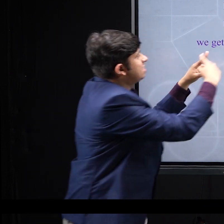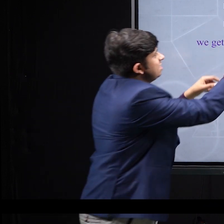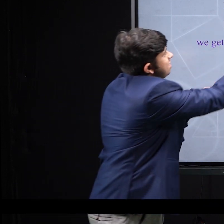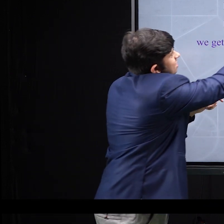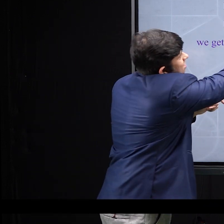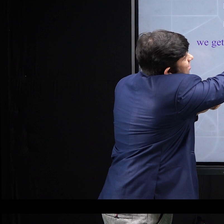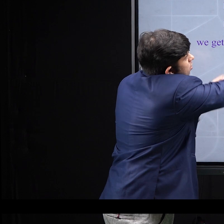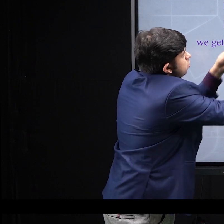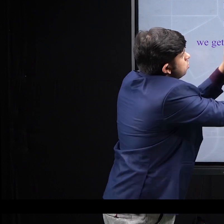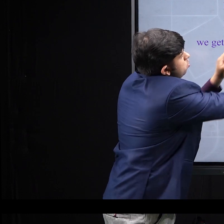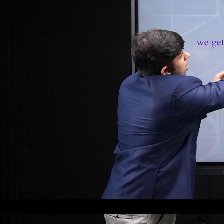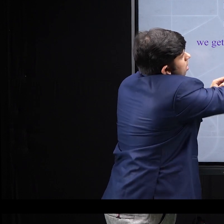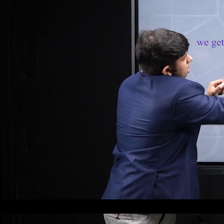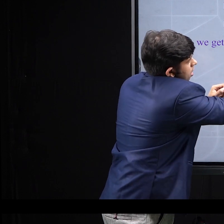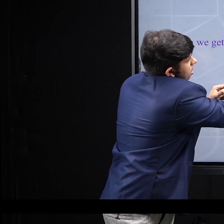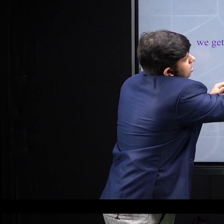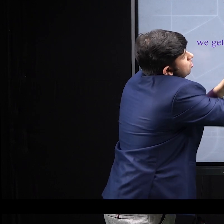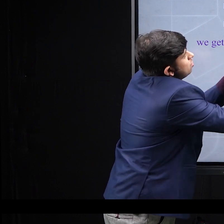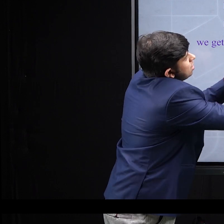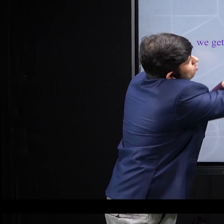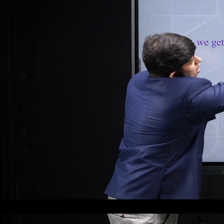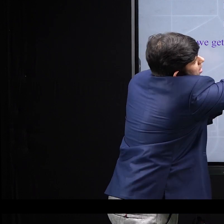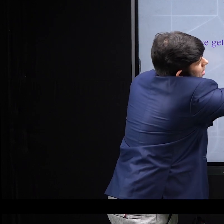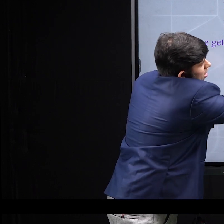solving, we get 5.